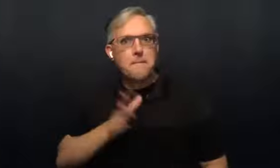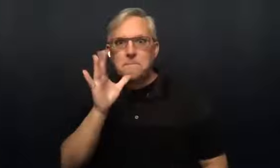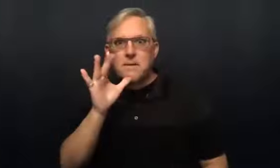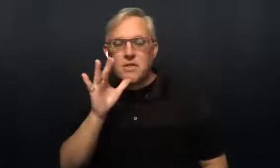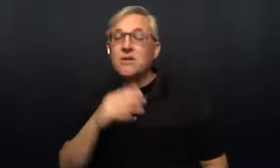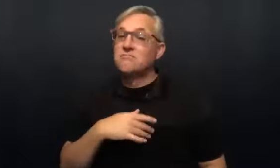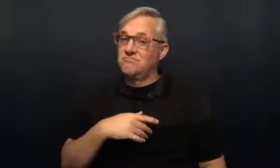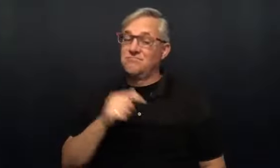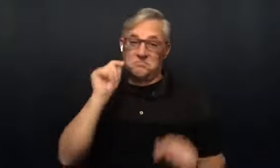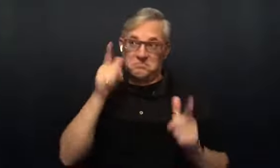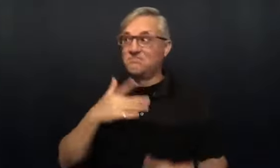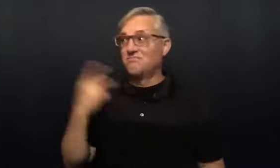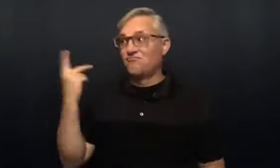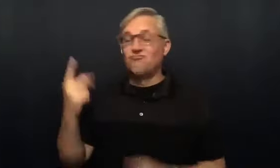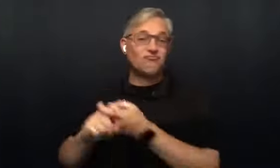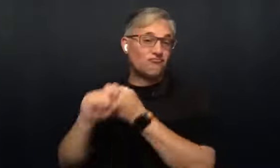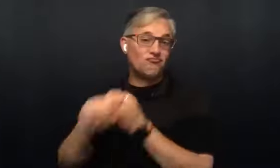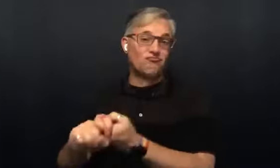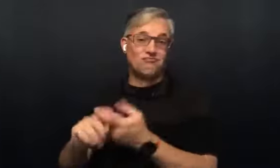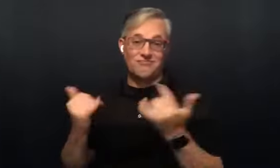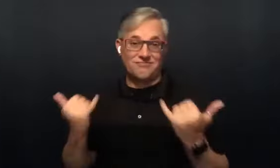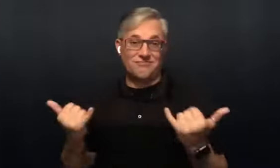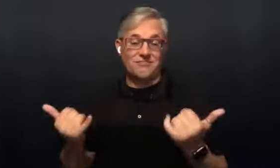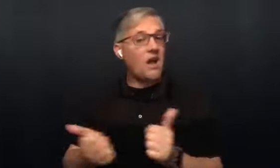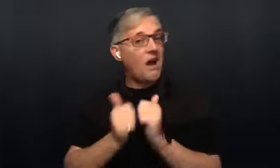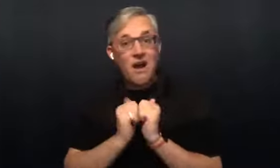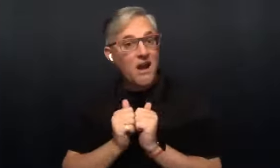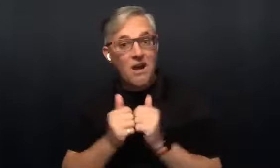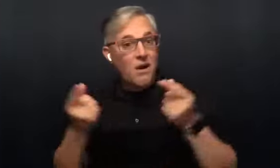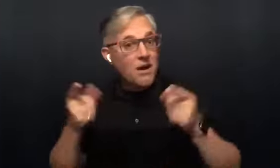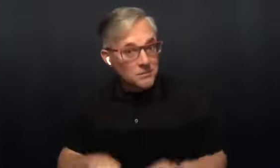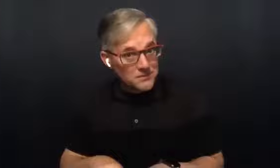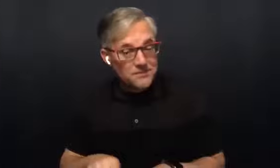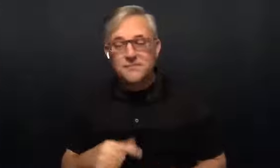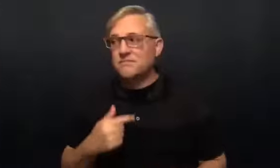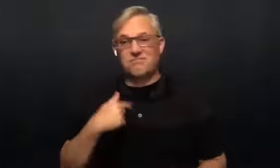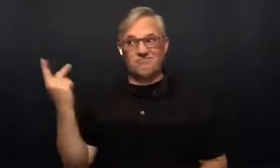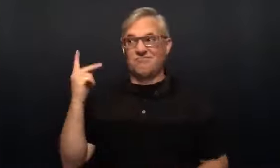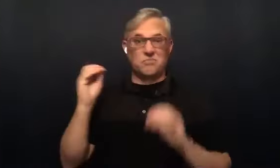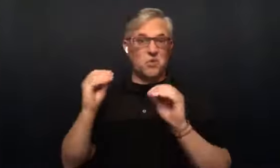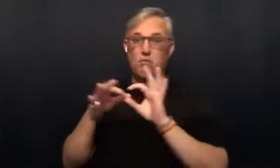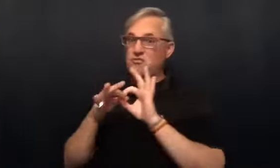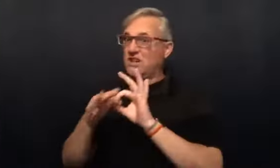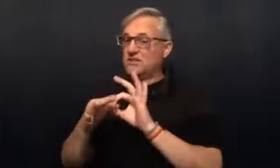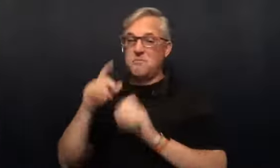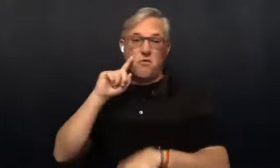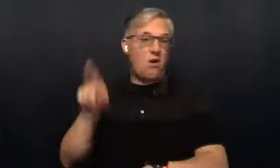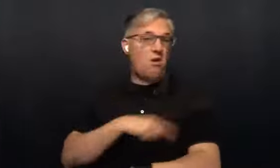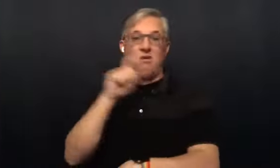mother is my best friend today. And how that came about was I had no relationship with my mother whatsoever. And at the second year in